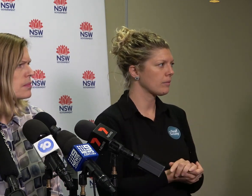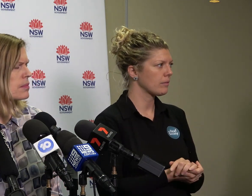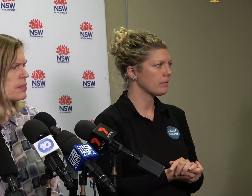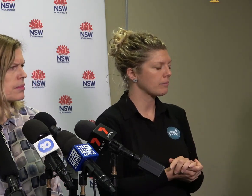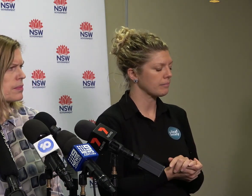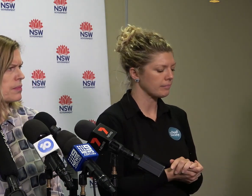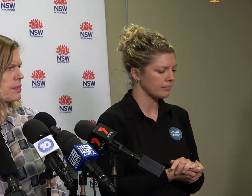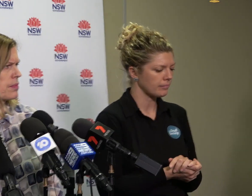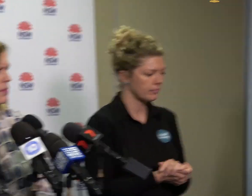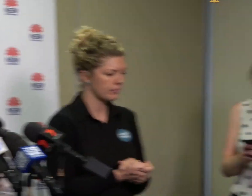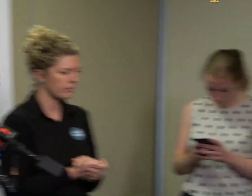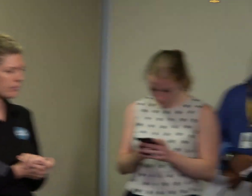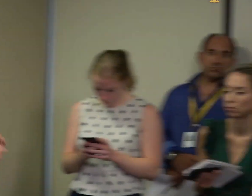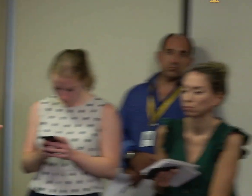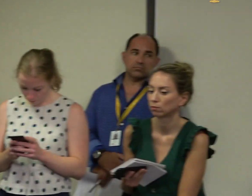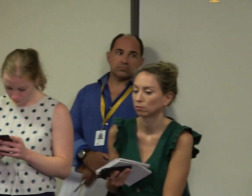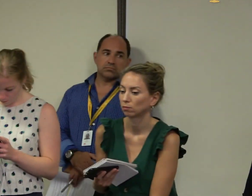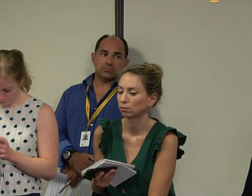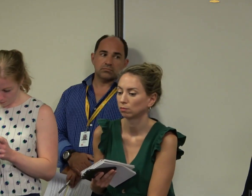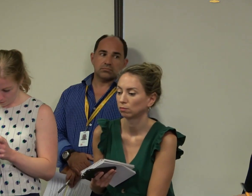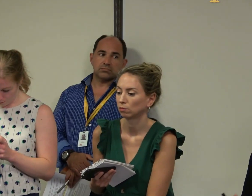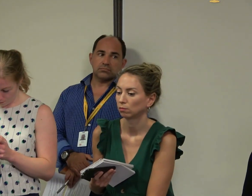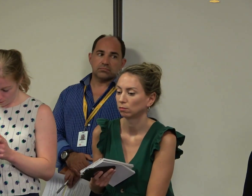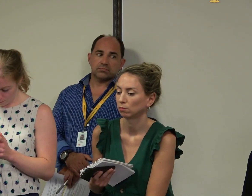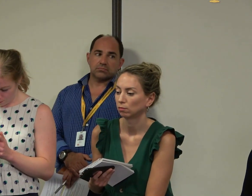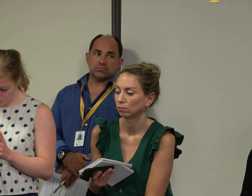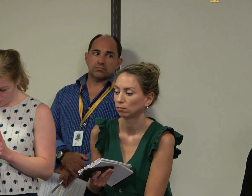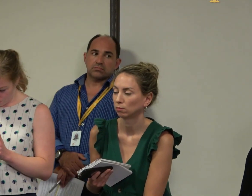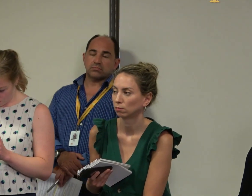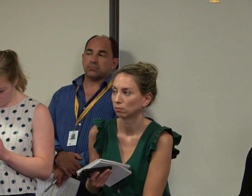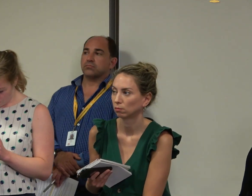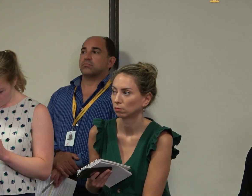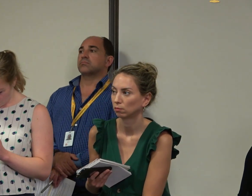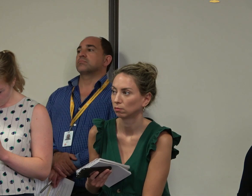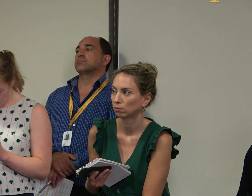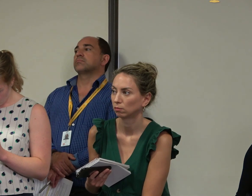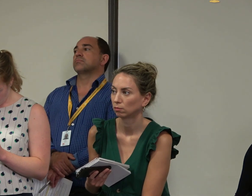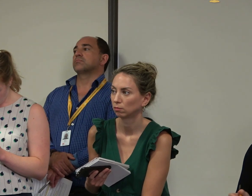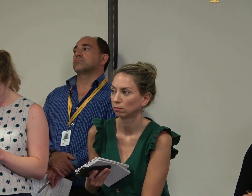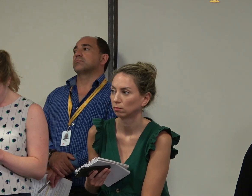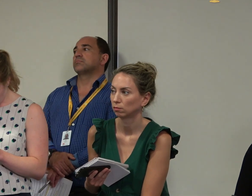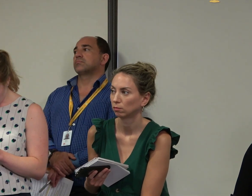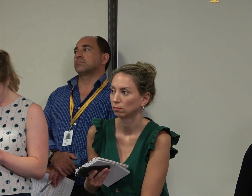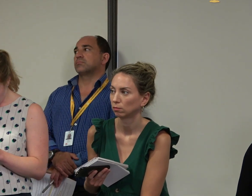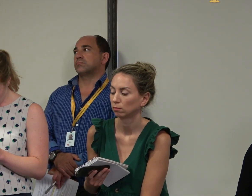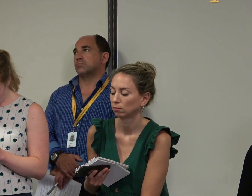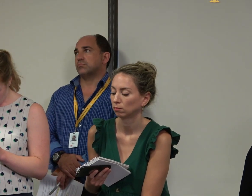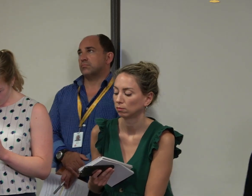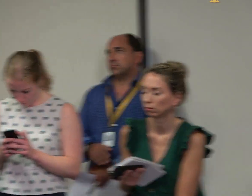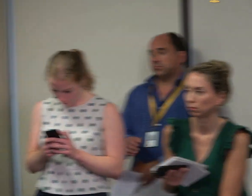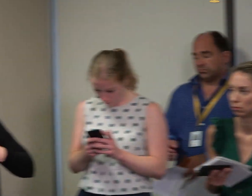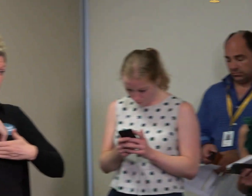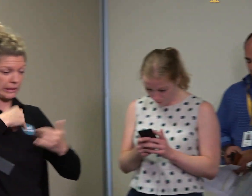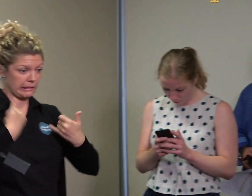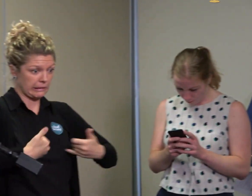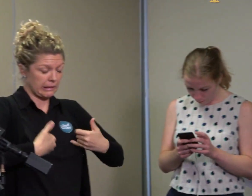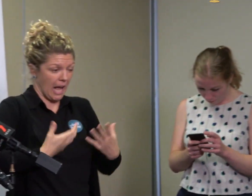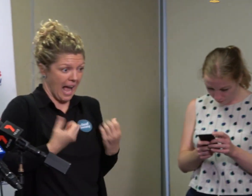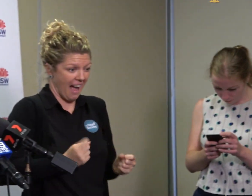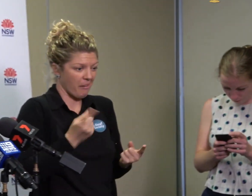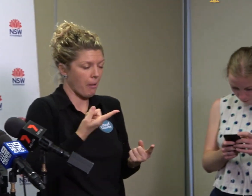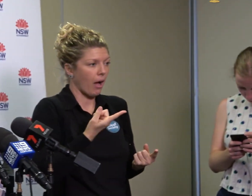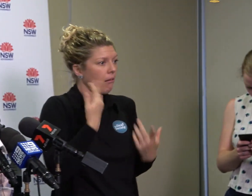you- concerned that he may have been working when he was sick before he realised he had coronavirus? We're always conscious of the